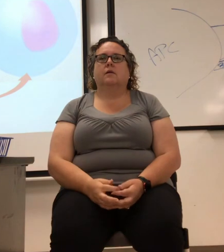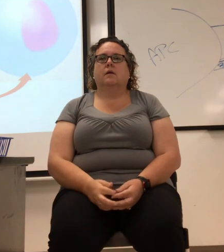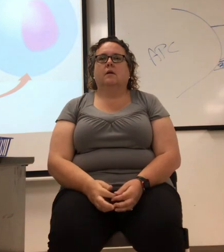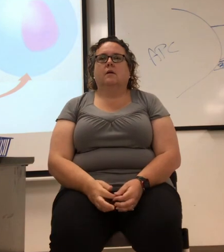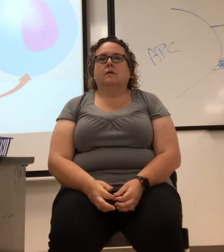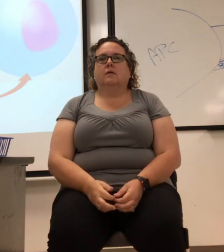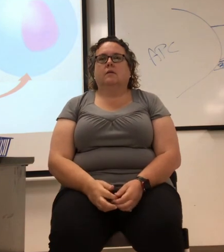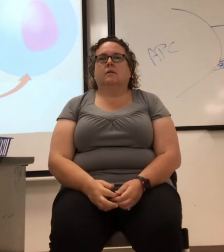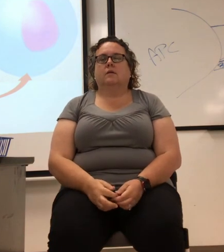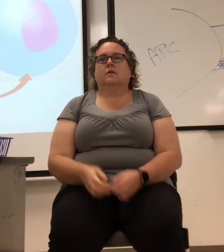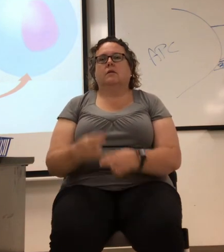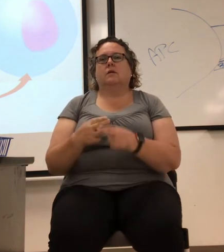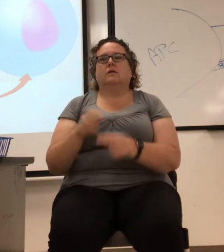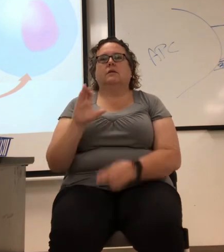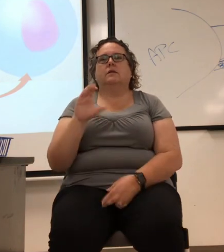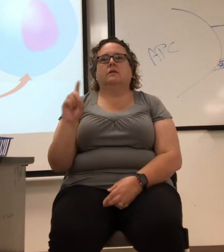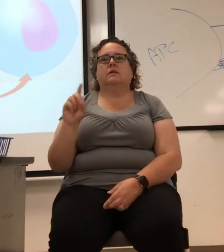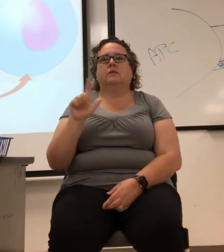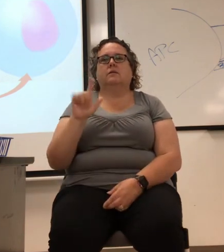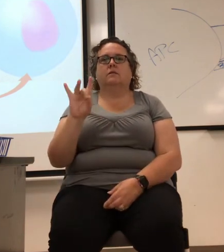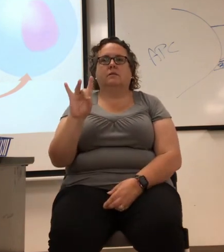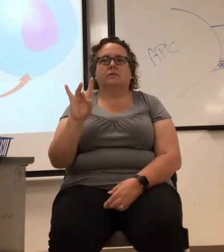Call it